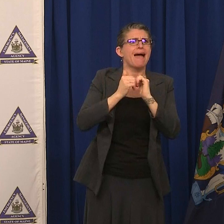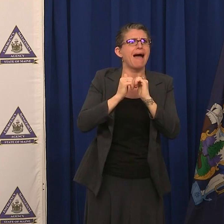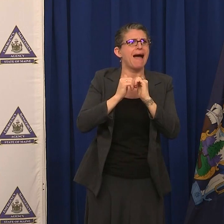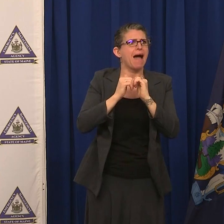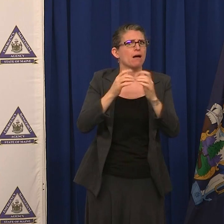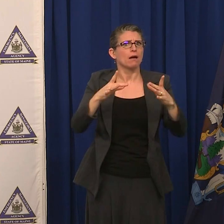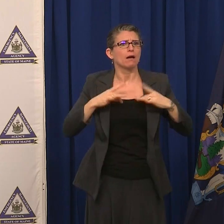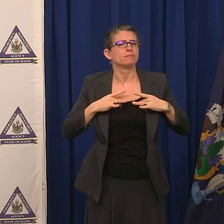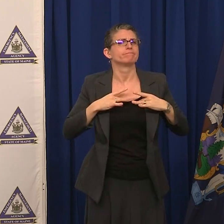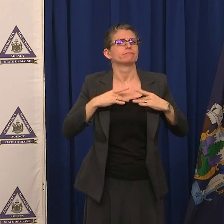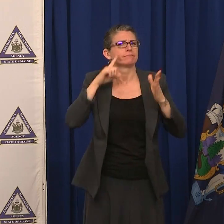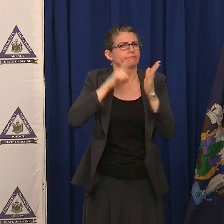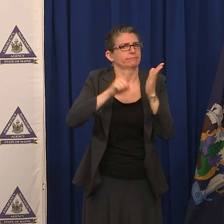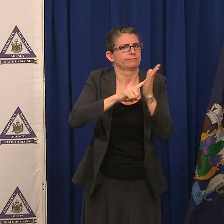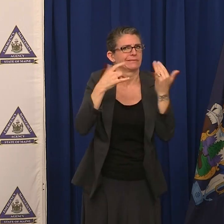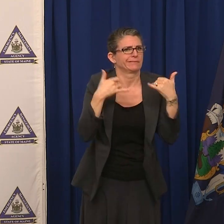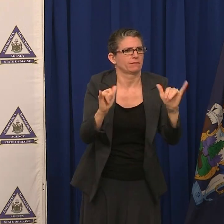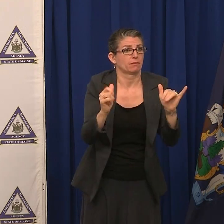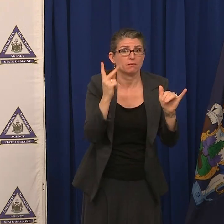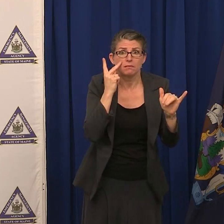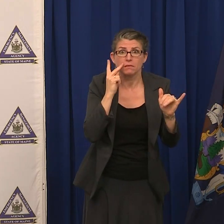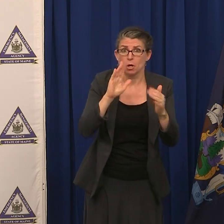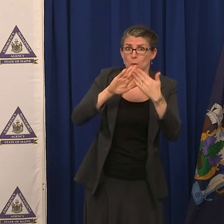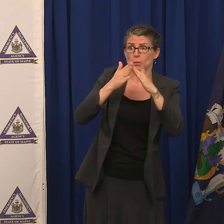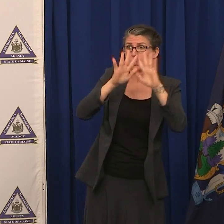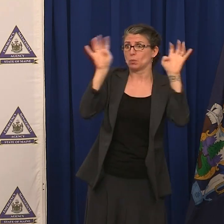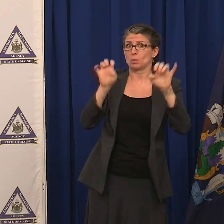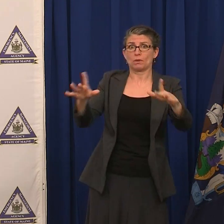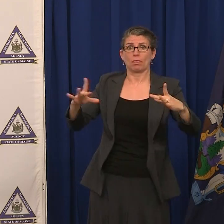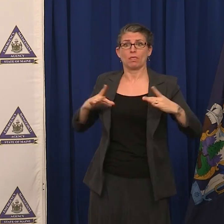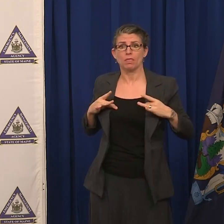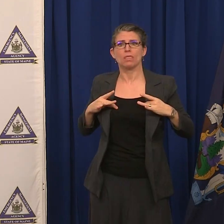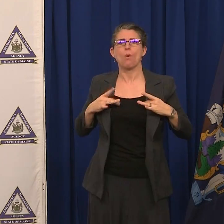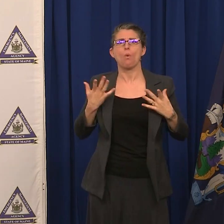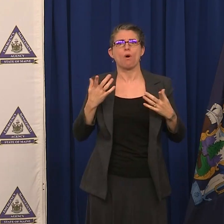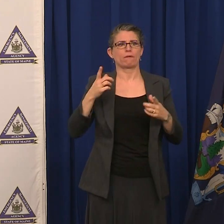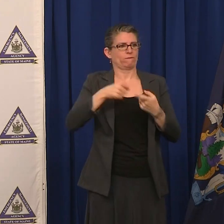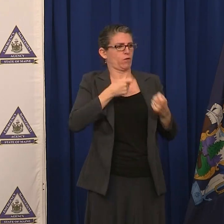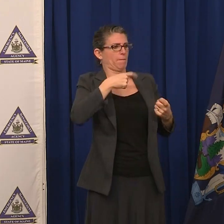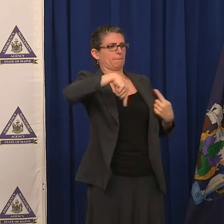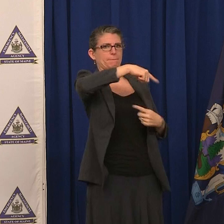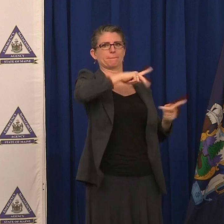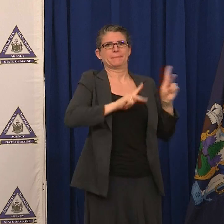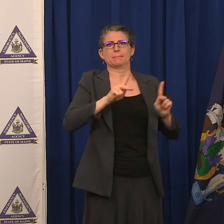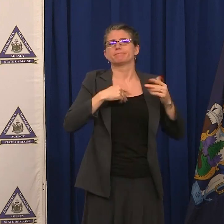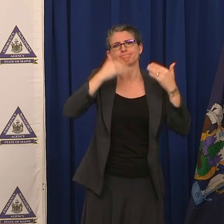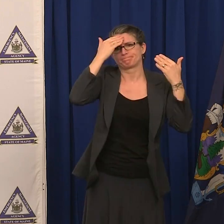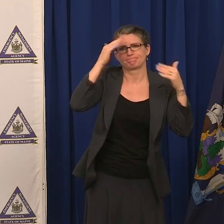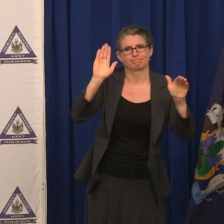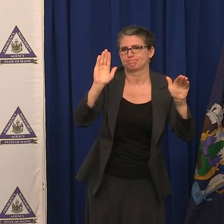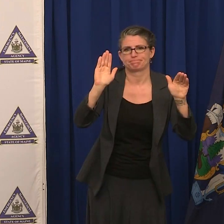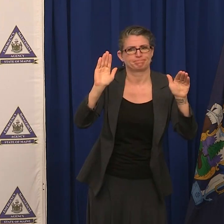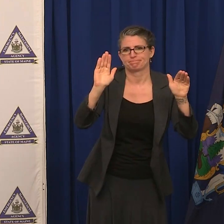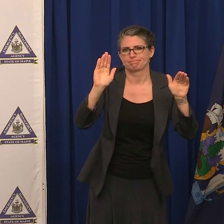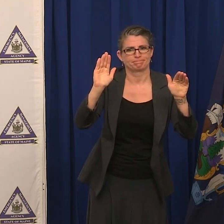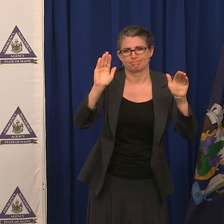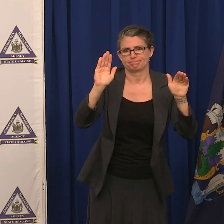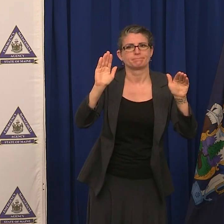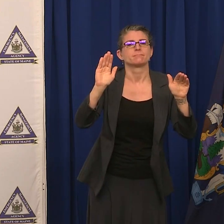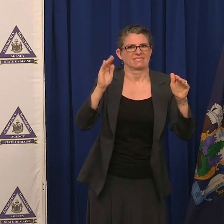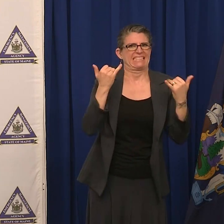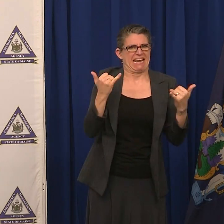not yet identified that. But again, our investigation is underway, and when we learn more information, we will update